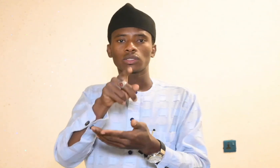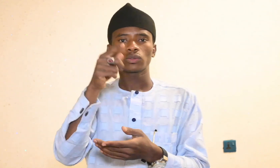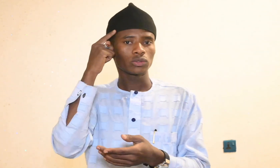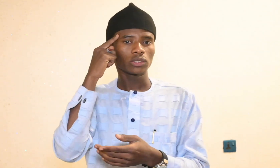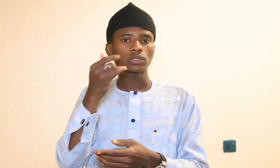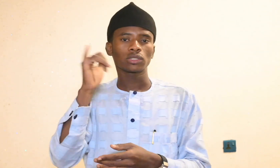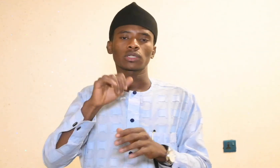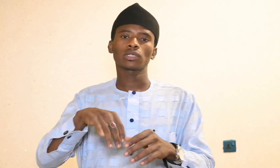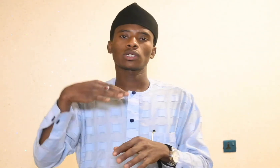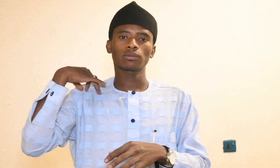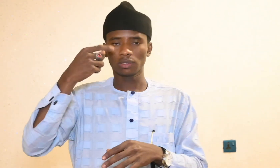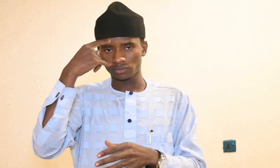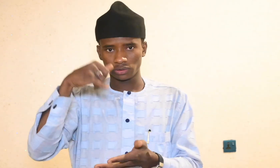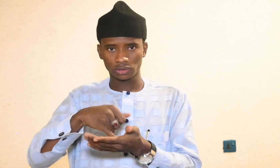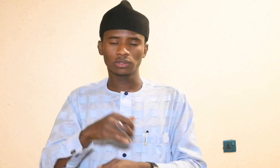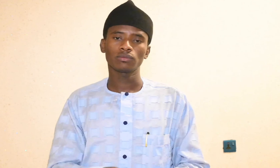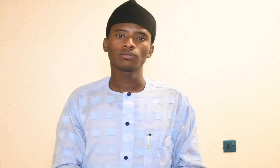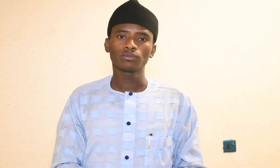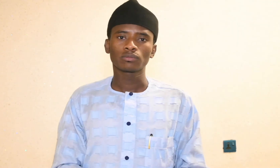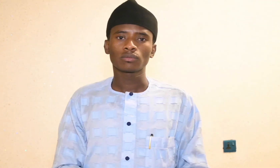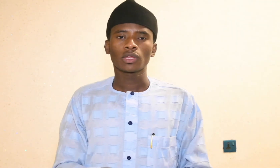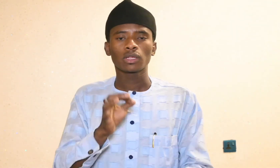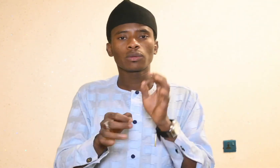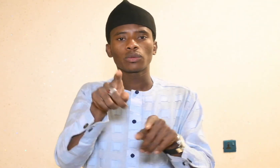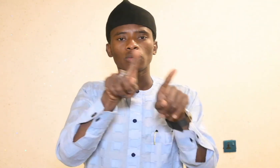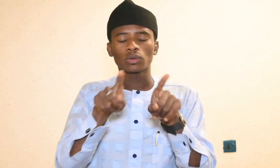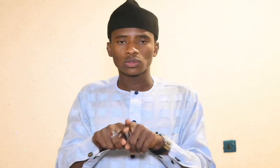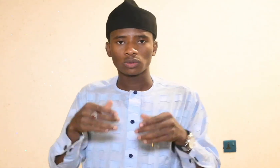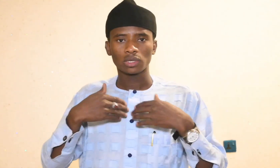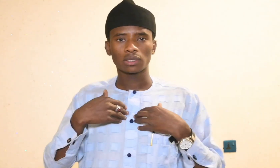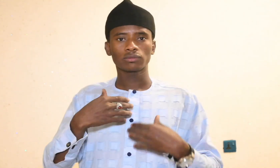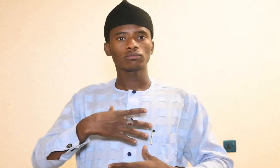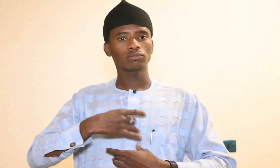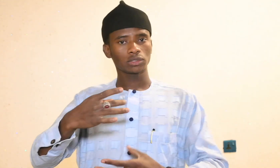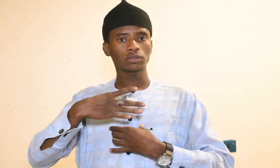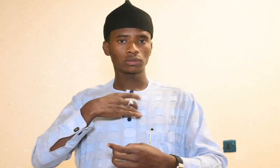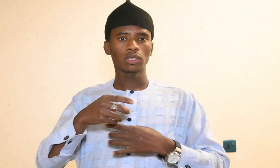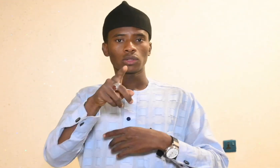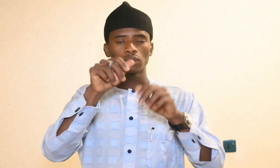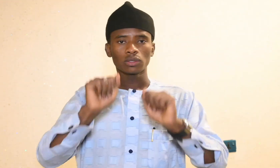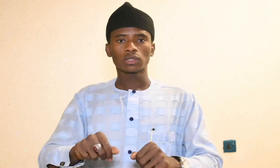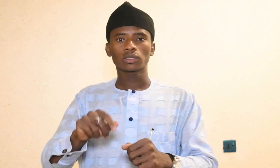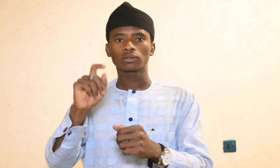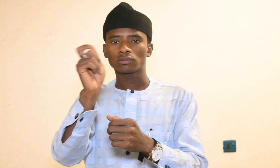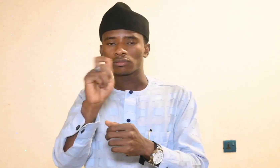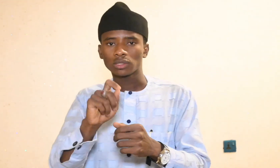will have an opportunity to volunteer. If you also have questions, you don't know some things on how you can make your CV